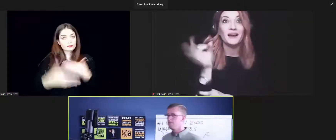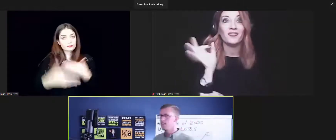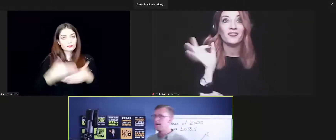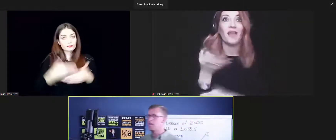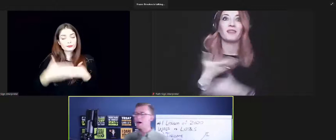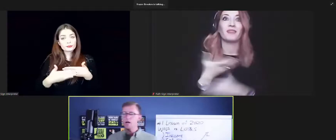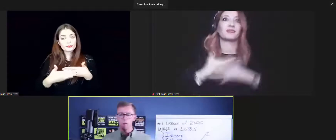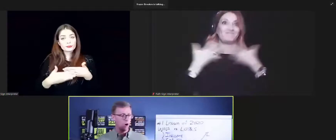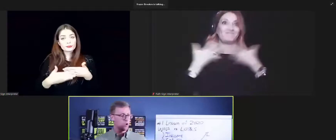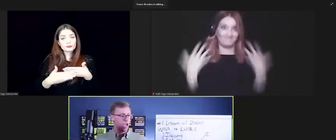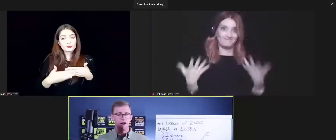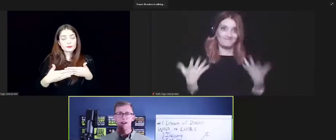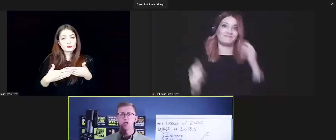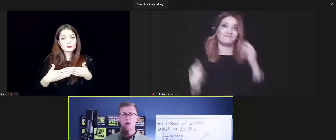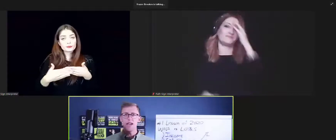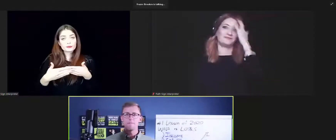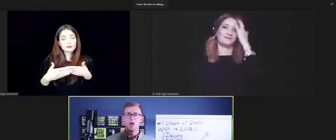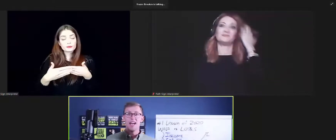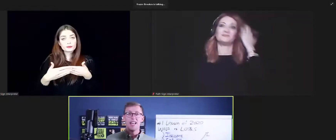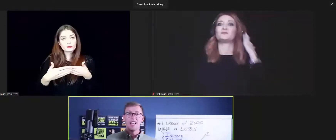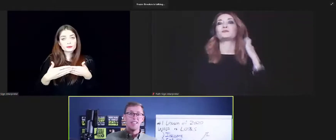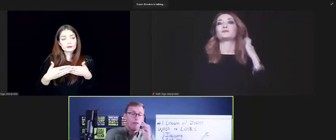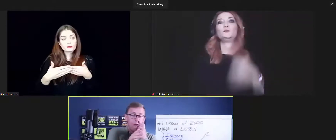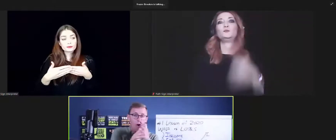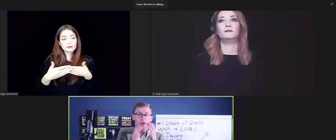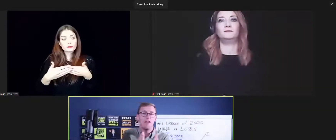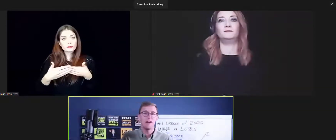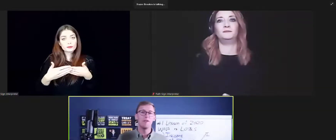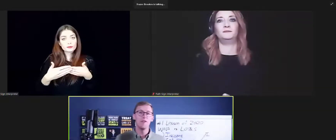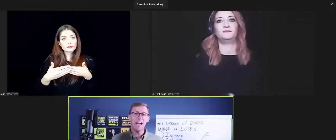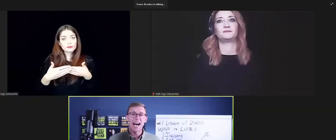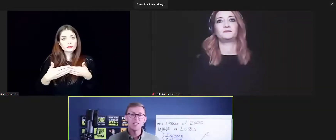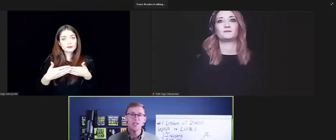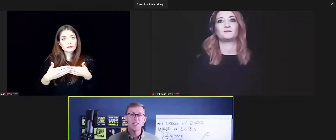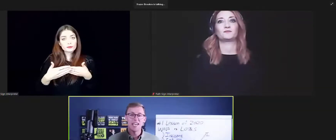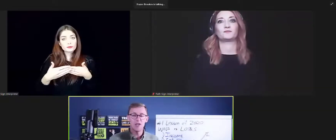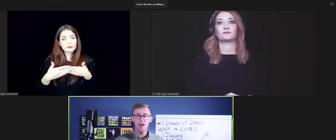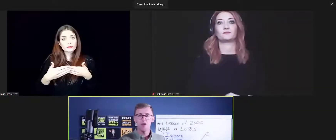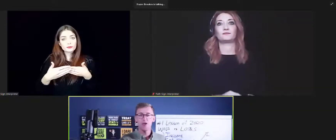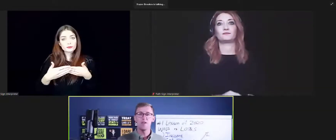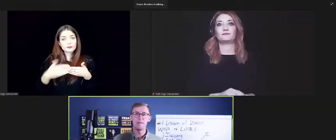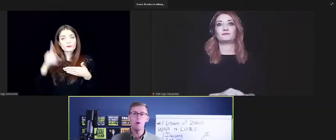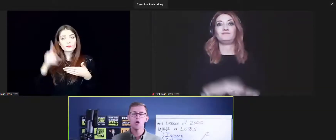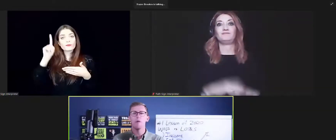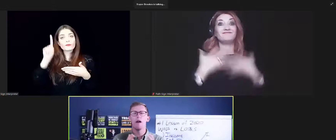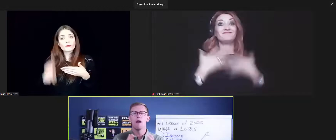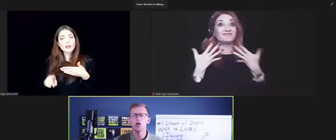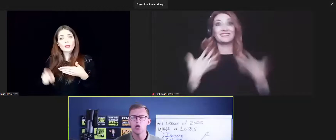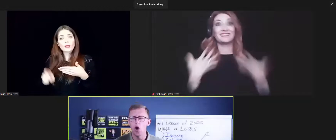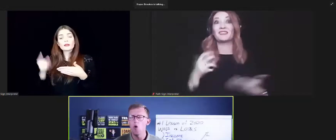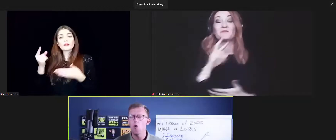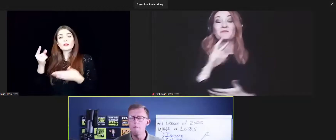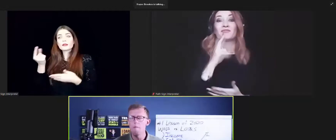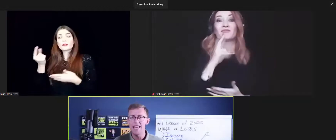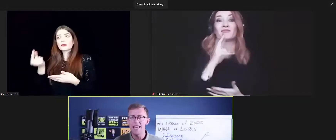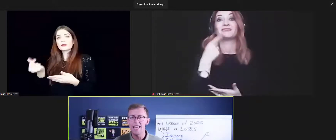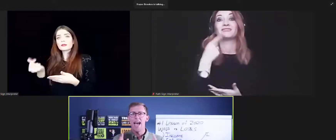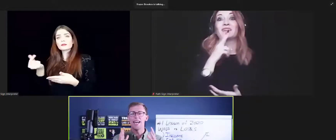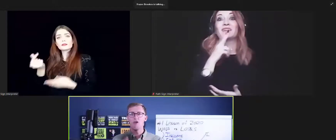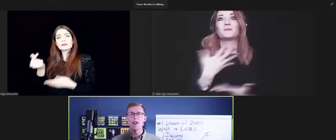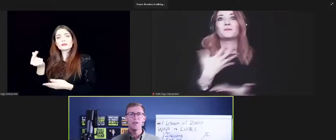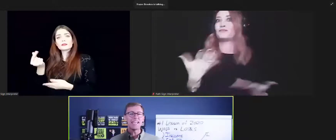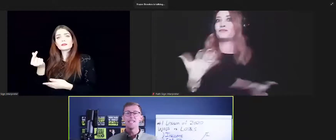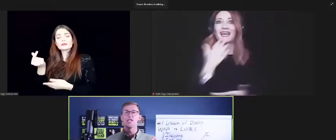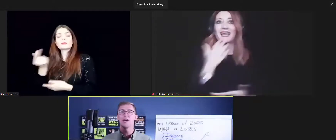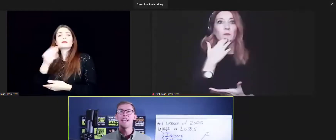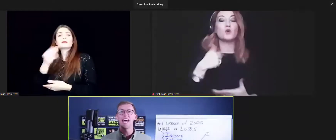is my income grows at a faster rate. Now, the fortunate thing with you guys is, yes, you can read the books, but there are so many incredible